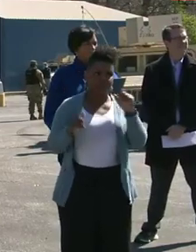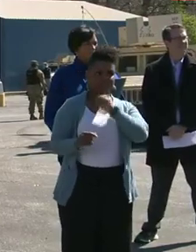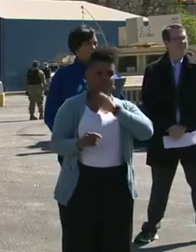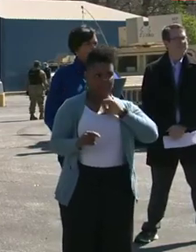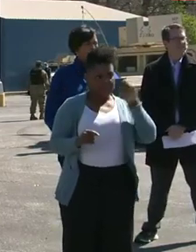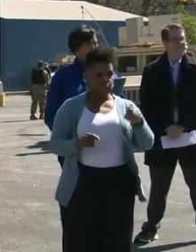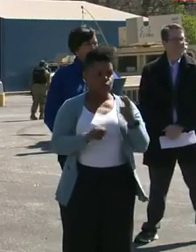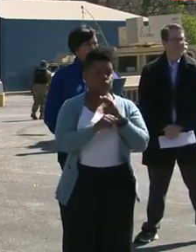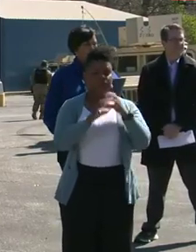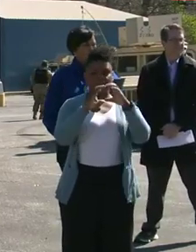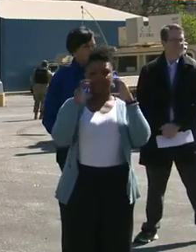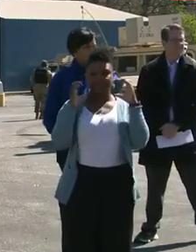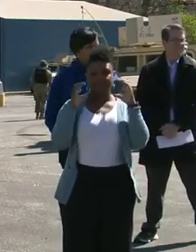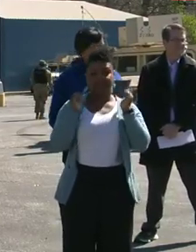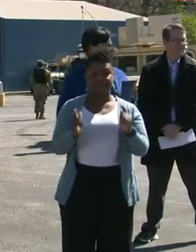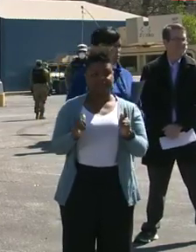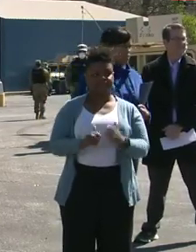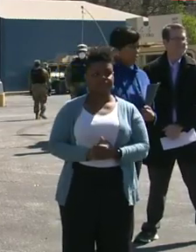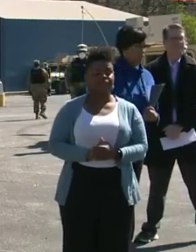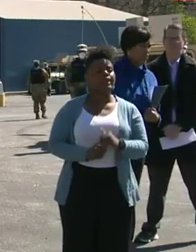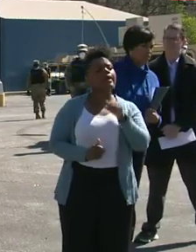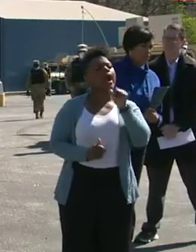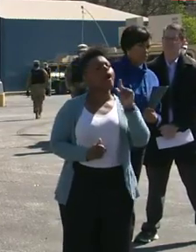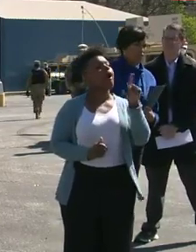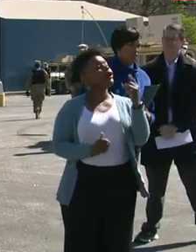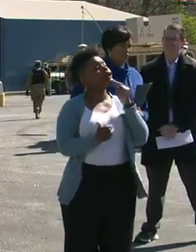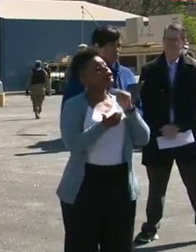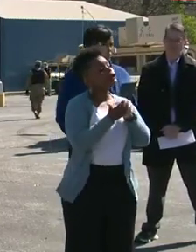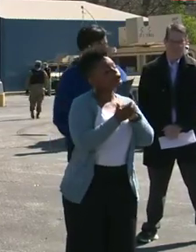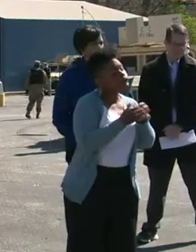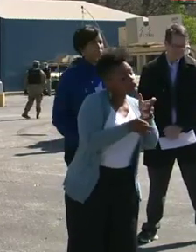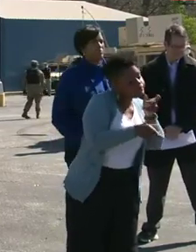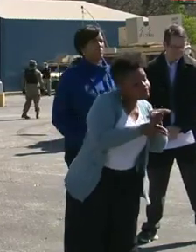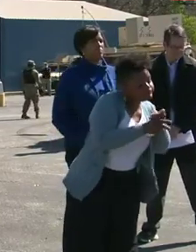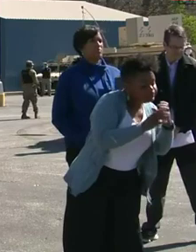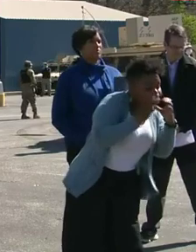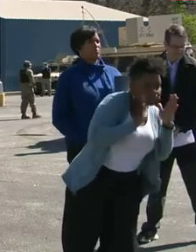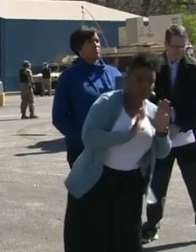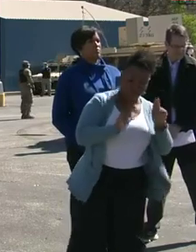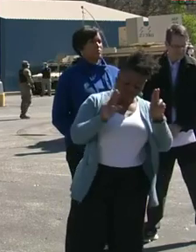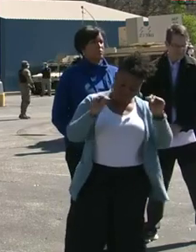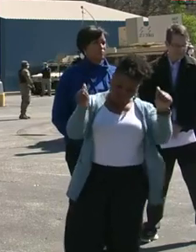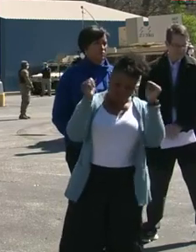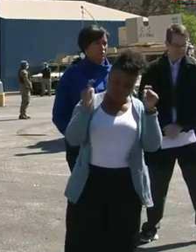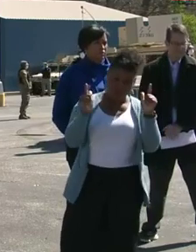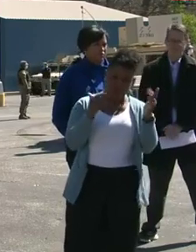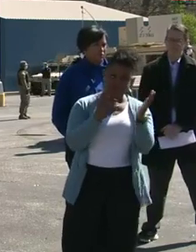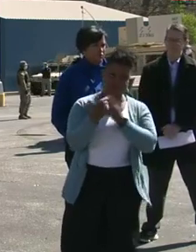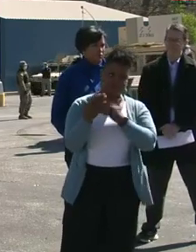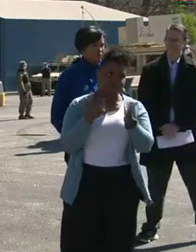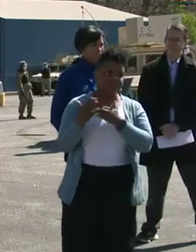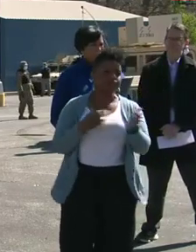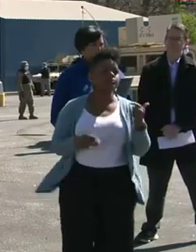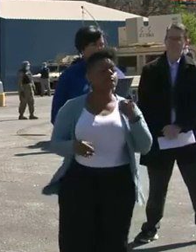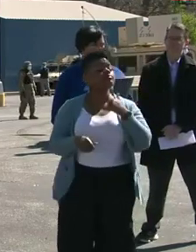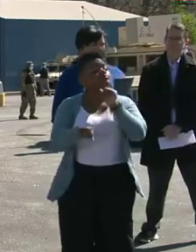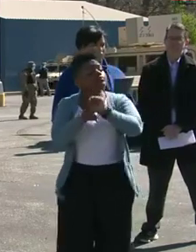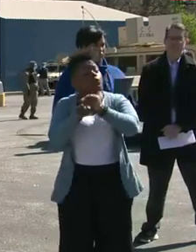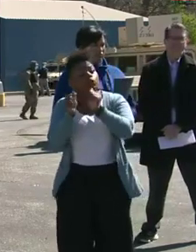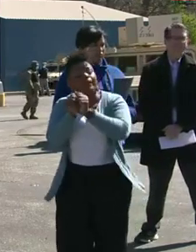just staff who are caring for COVID-positive patients. So as we work with the facilities, we begin to implement